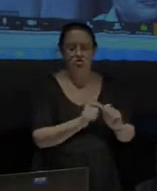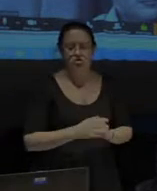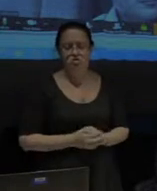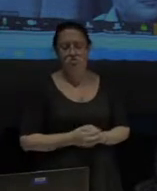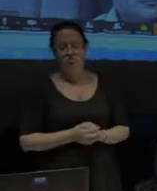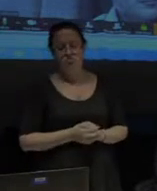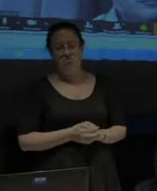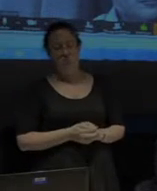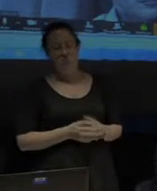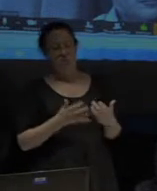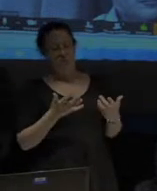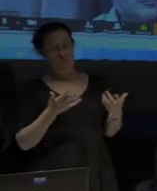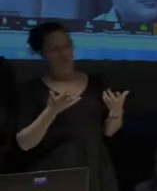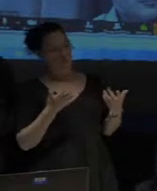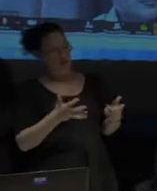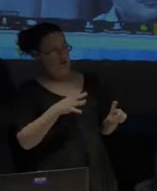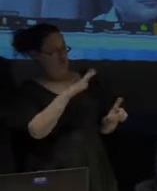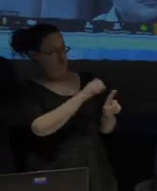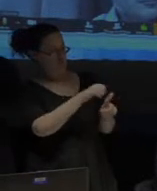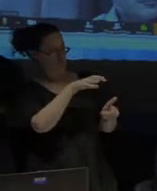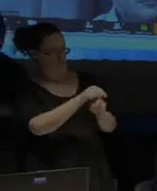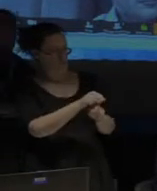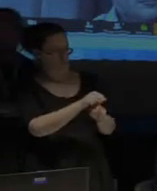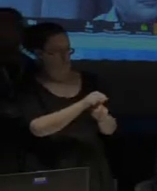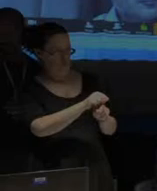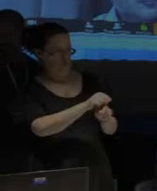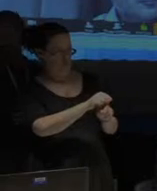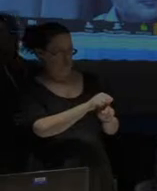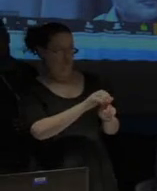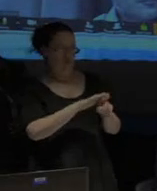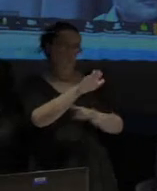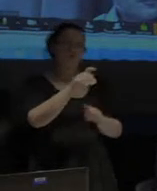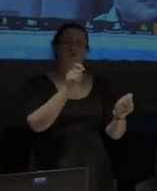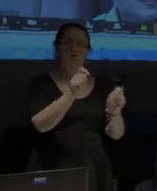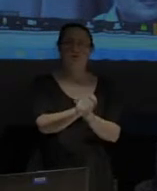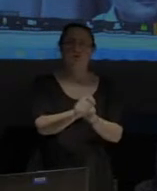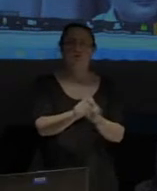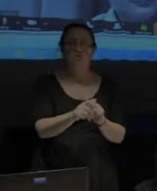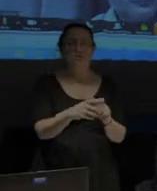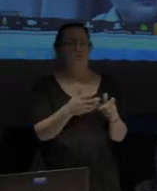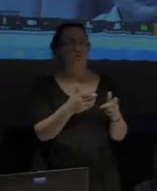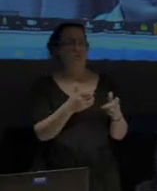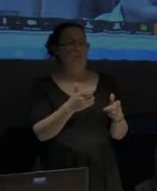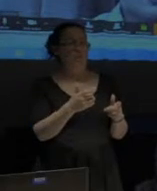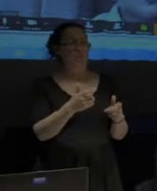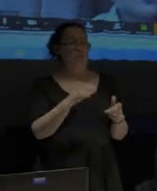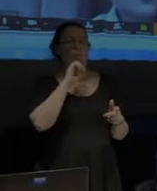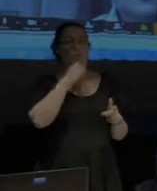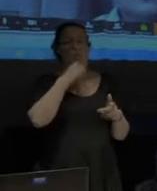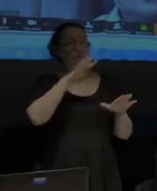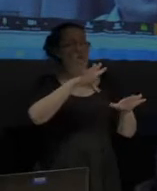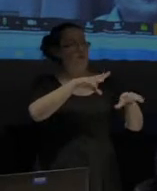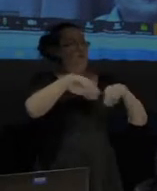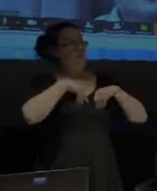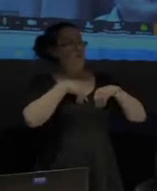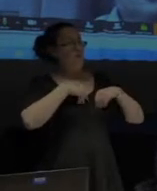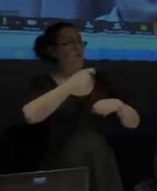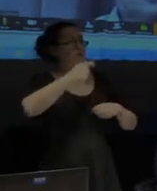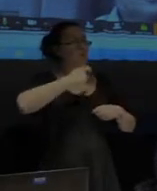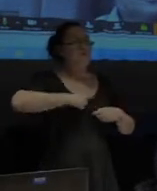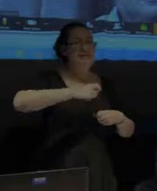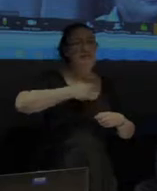may change in the future as people do different roles in society and take on different personas and try and, in a busy, very